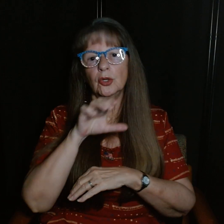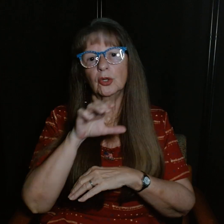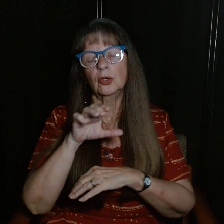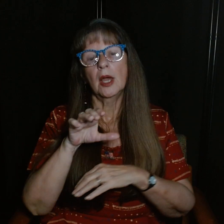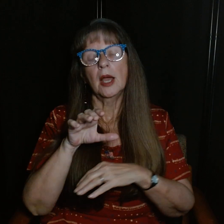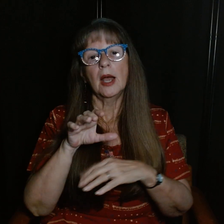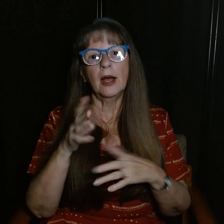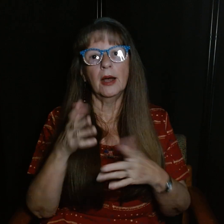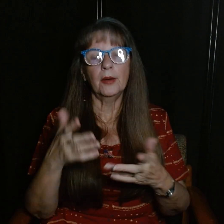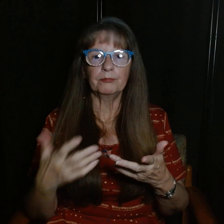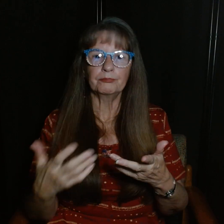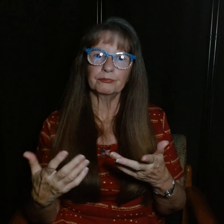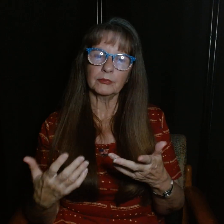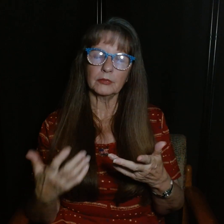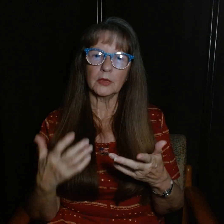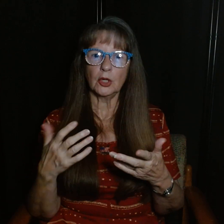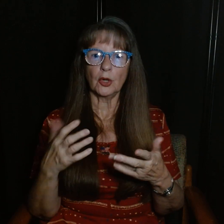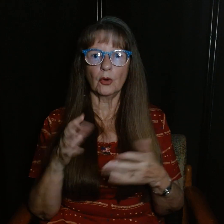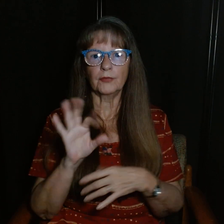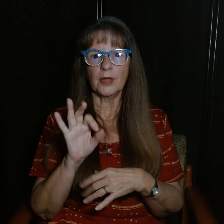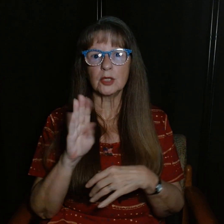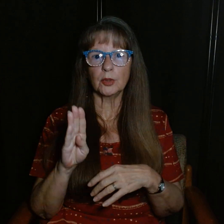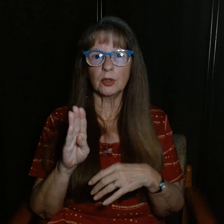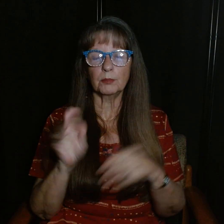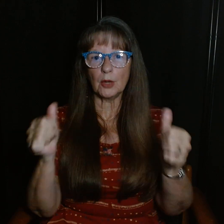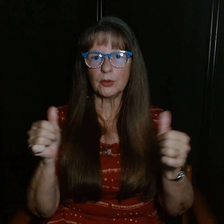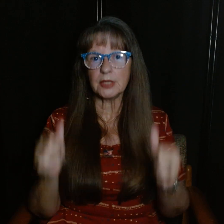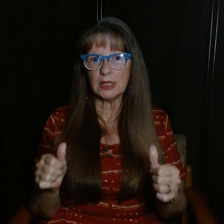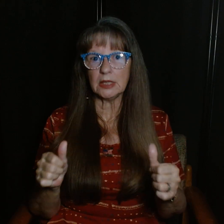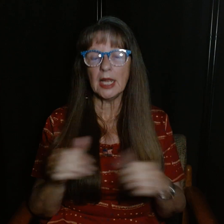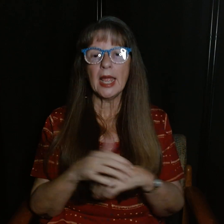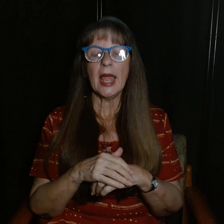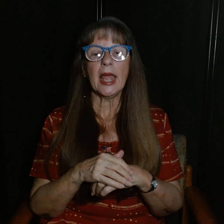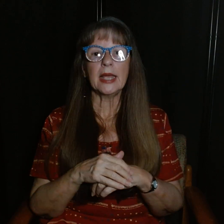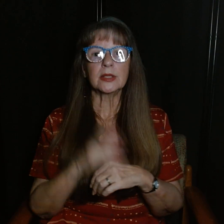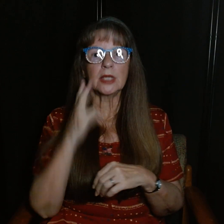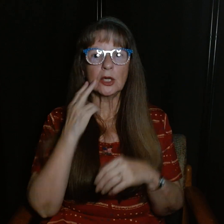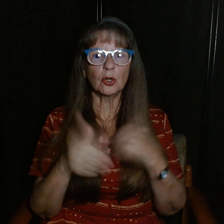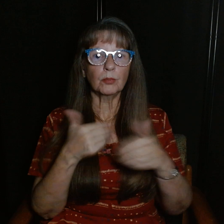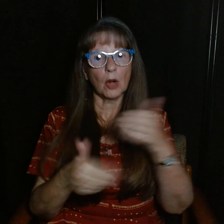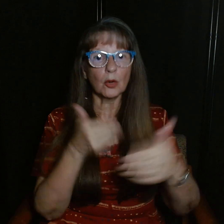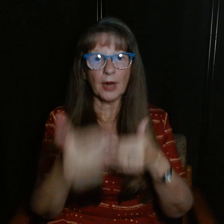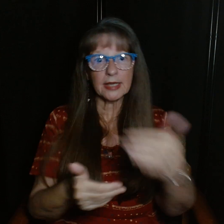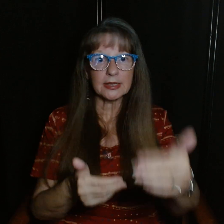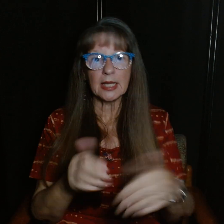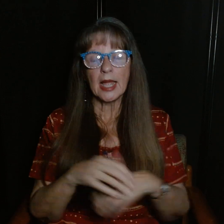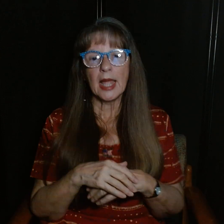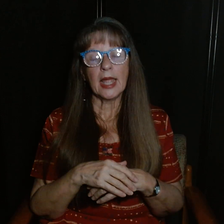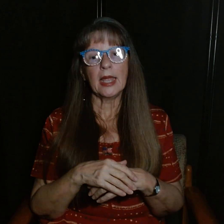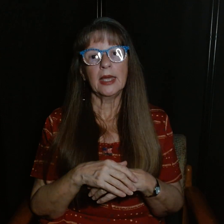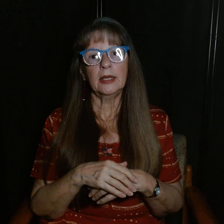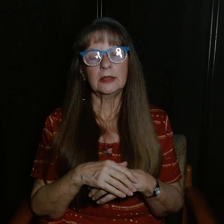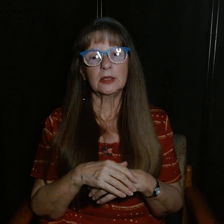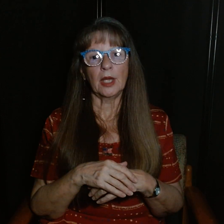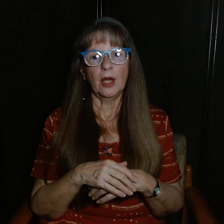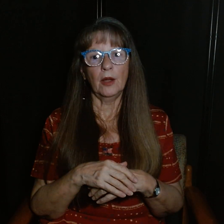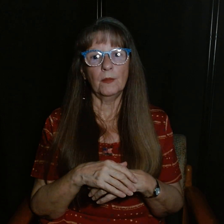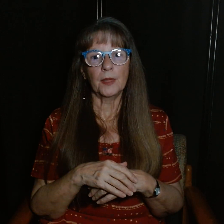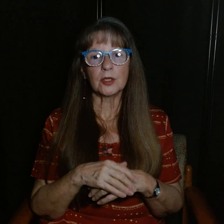her, um, her Facebook posting and seeing her progress. And so